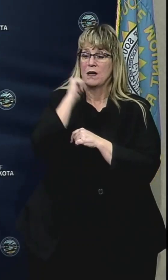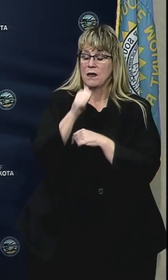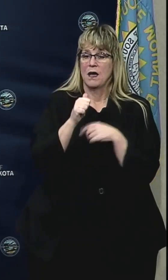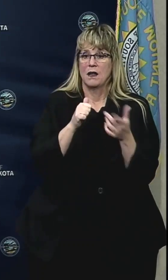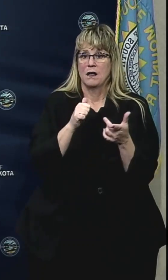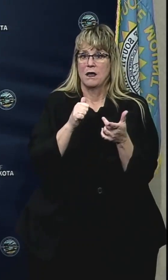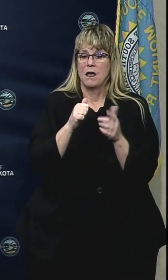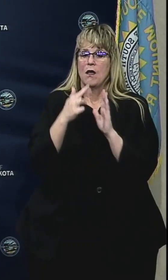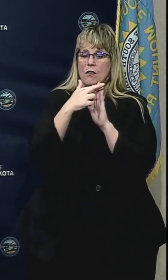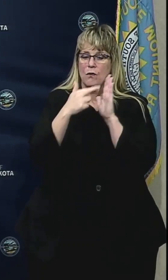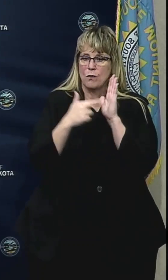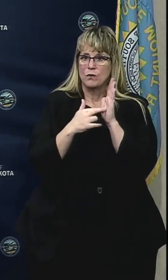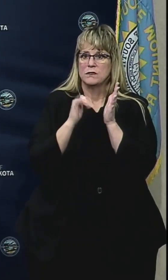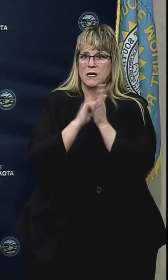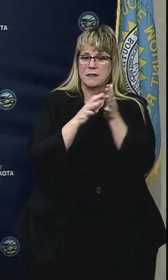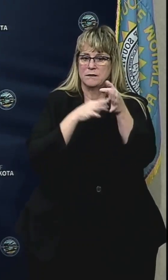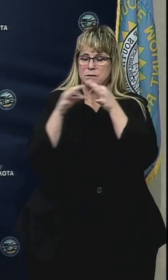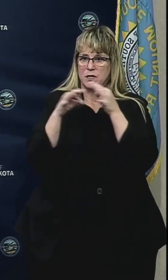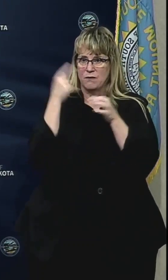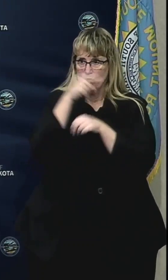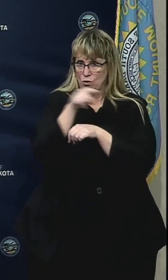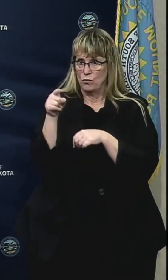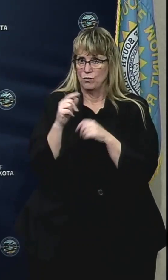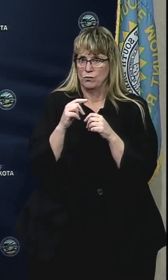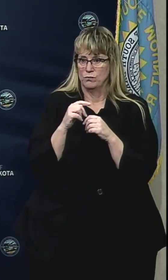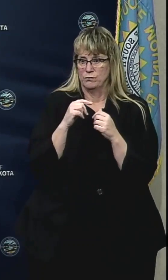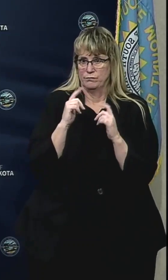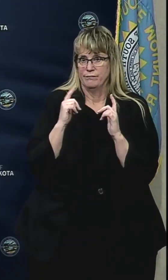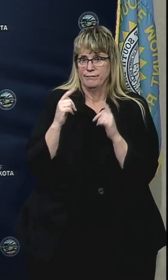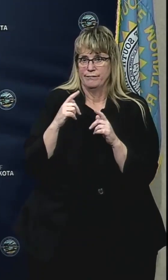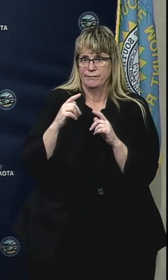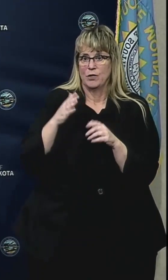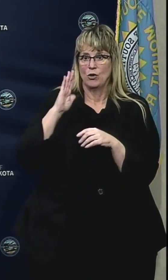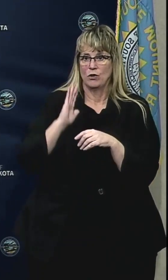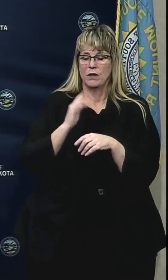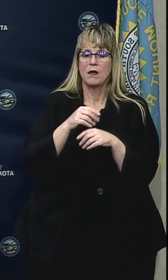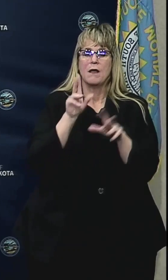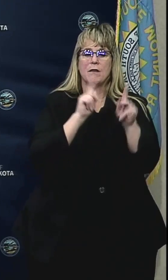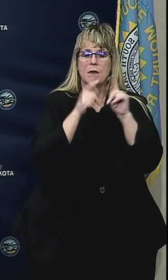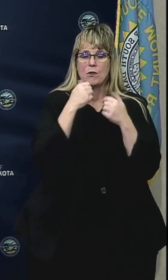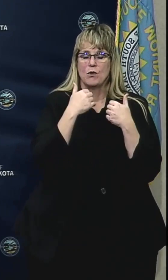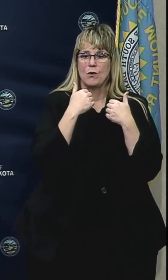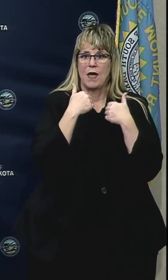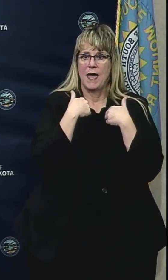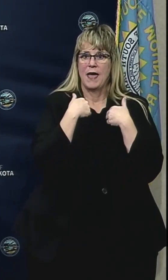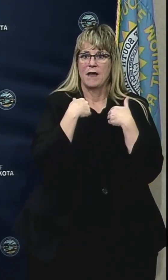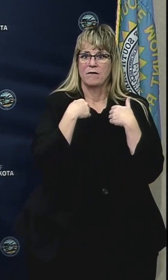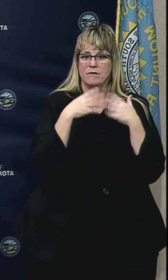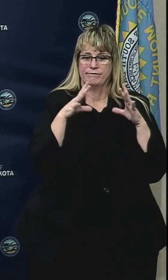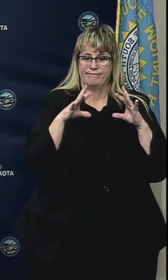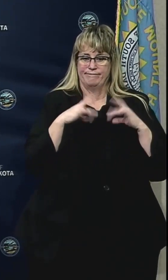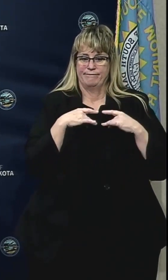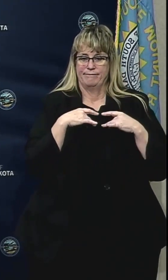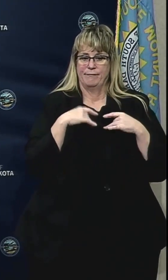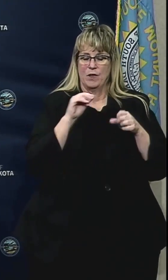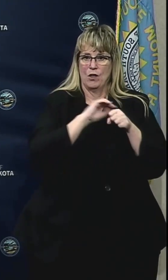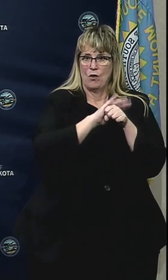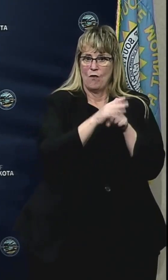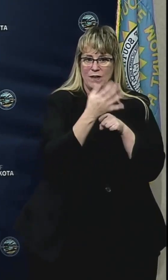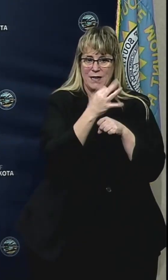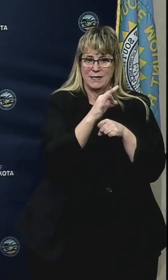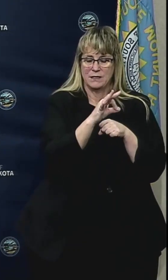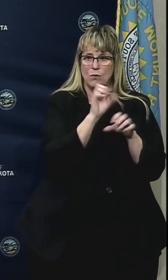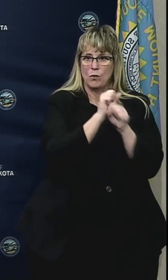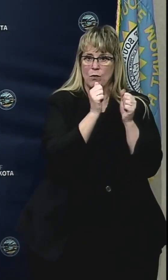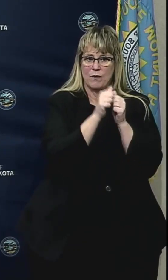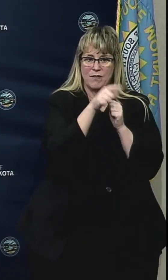of the protocol that I outlined for you earlier. That these folks that test positive for COVID-19, we work with each of